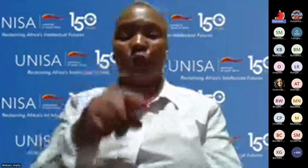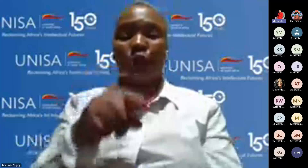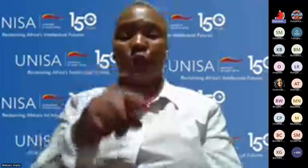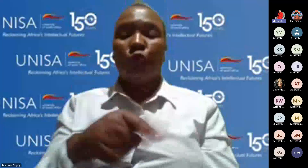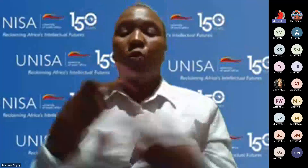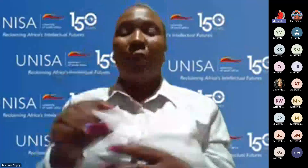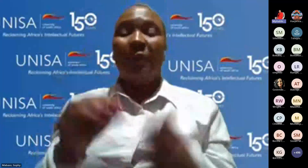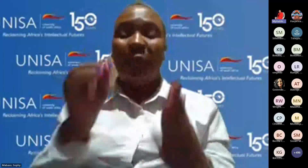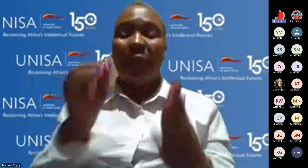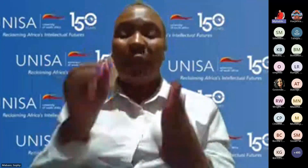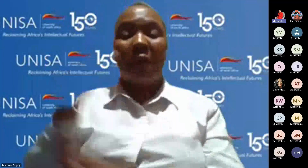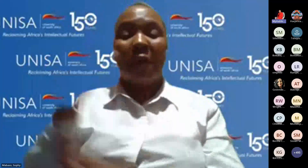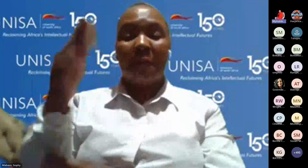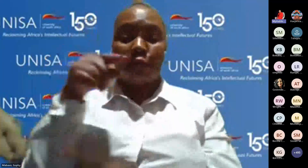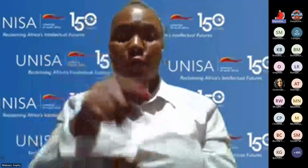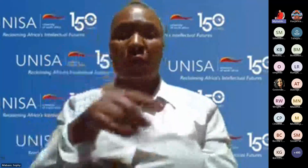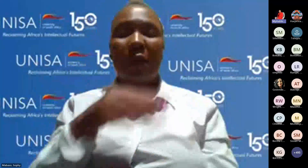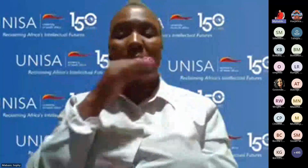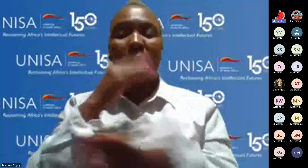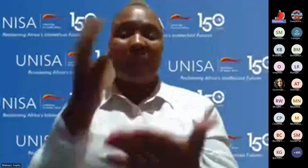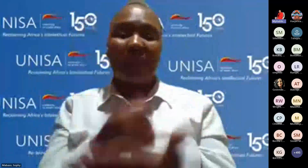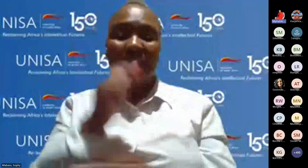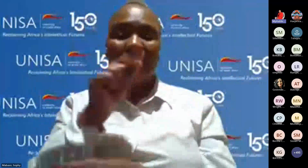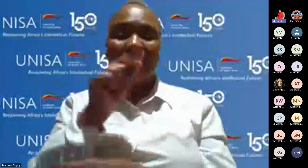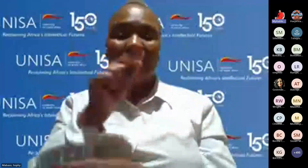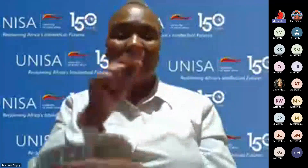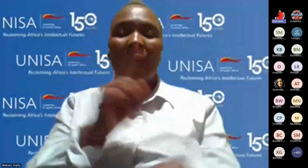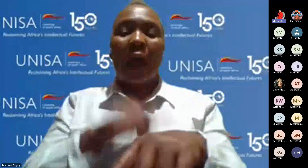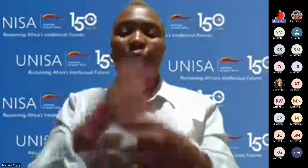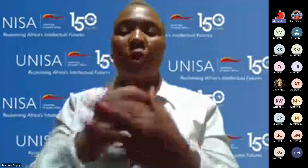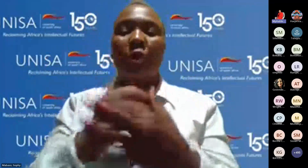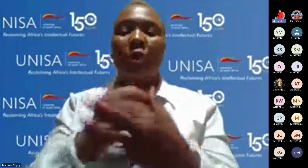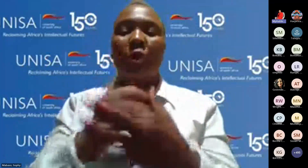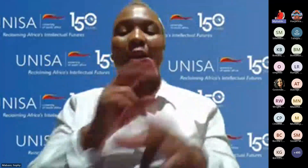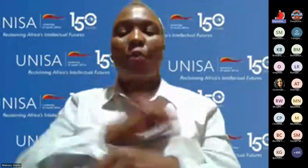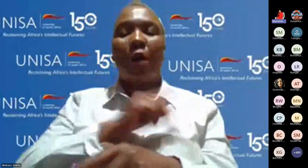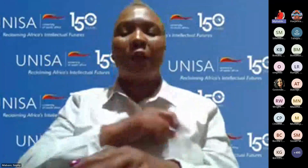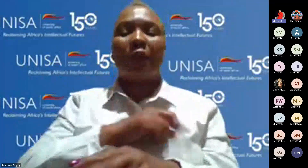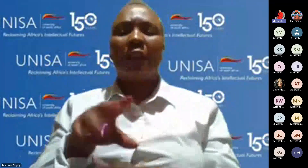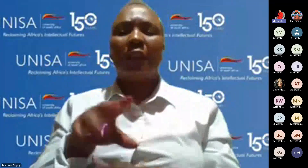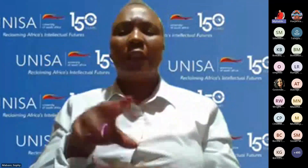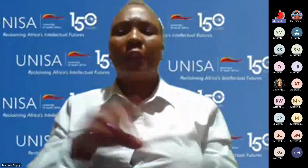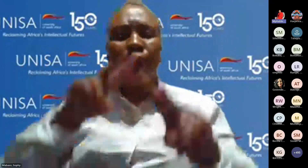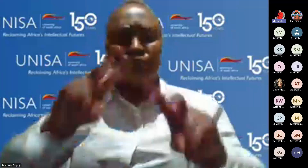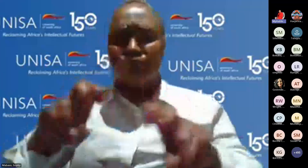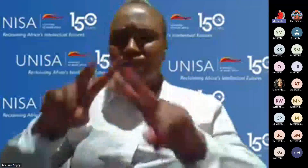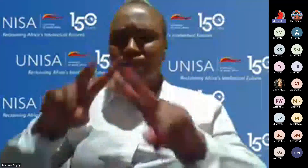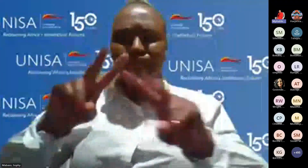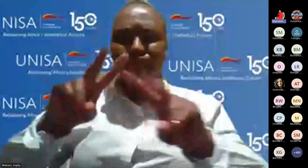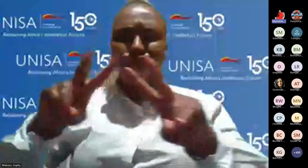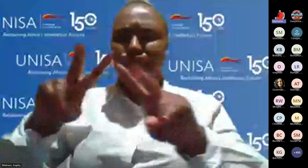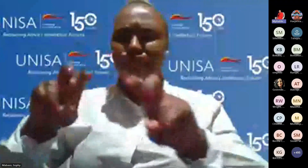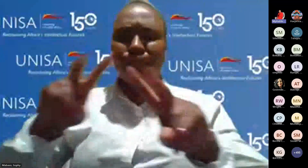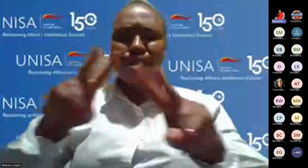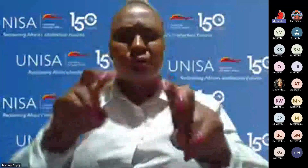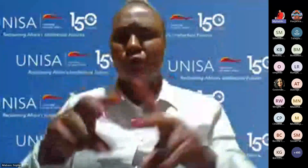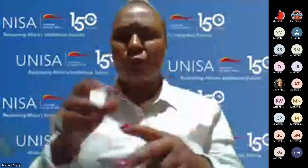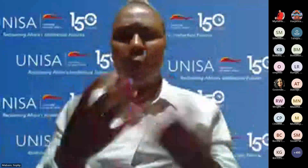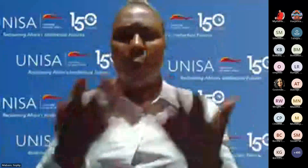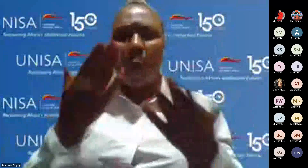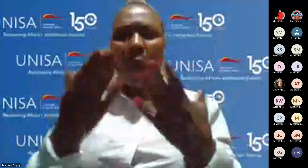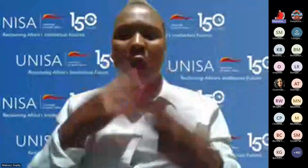flagged, you will take time to get your results, because they will still investigate and see if indeed you were not